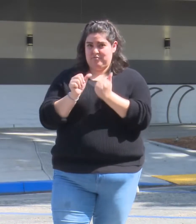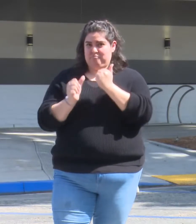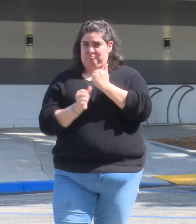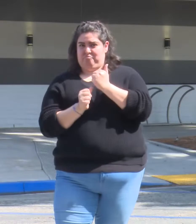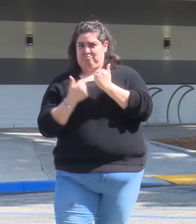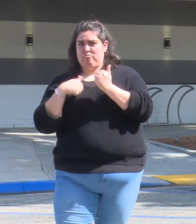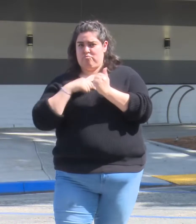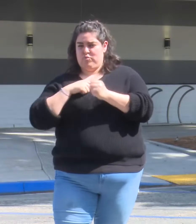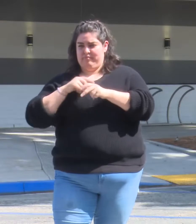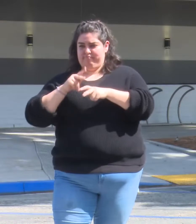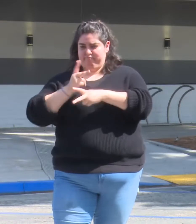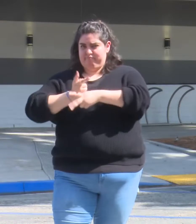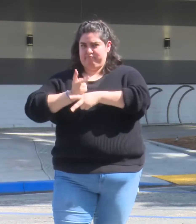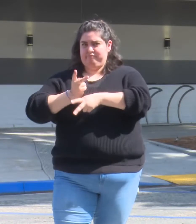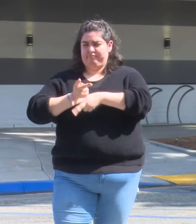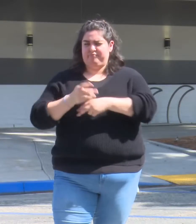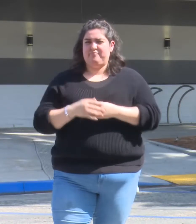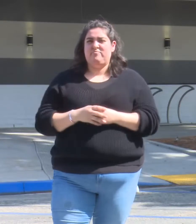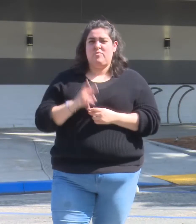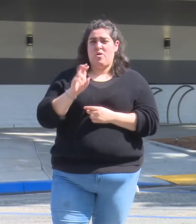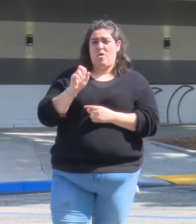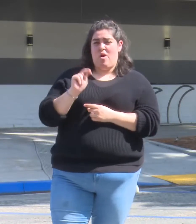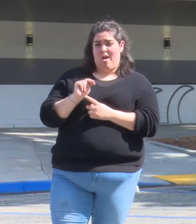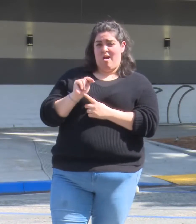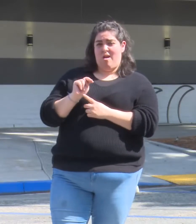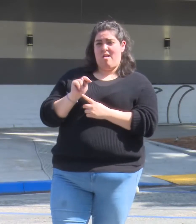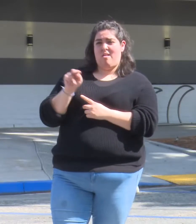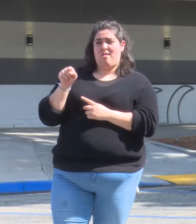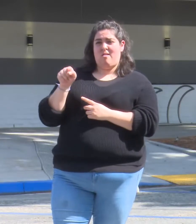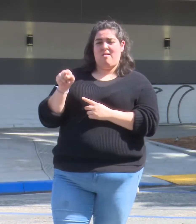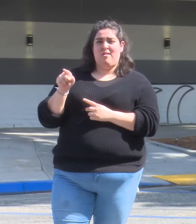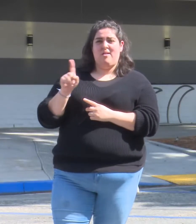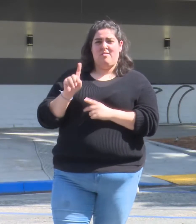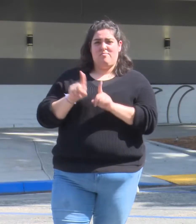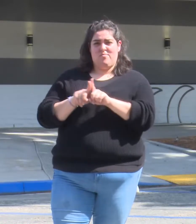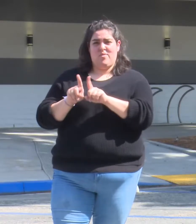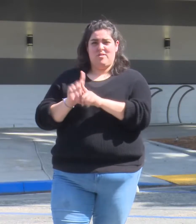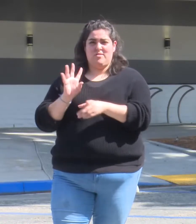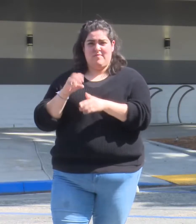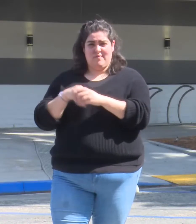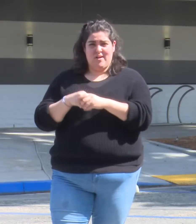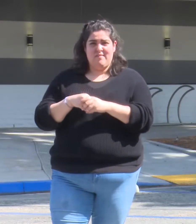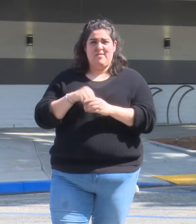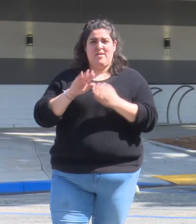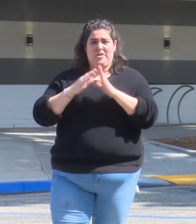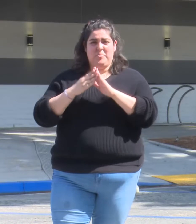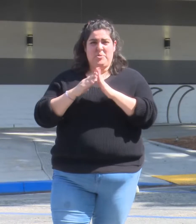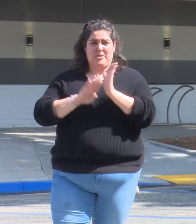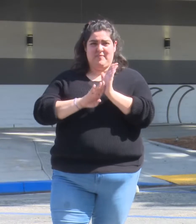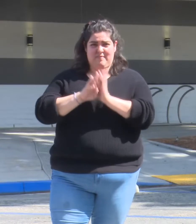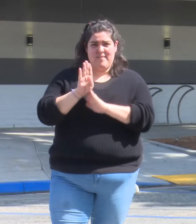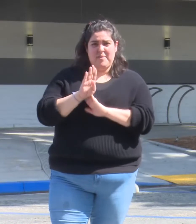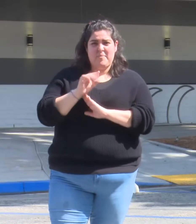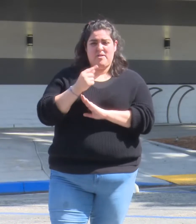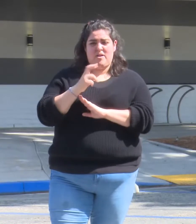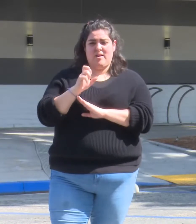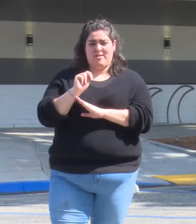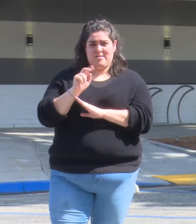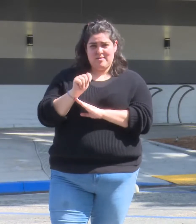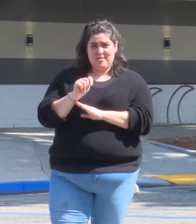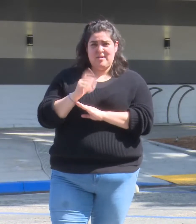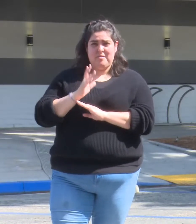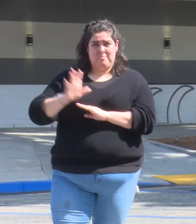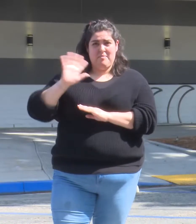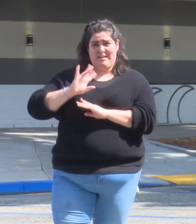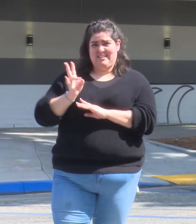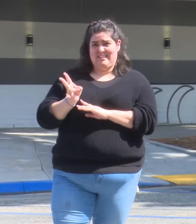purview. Ron was also on the Community Development Block Grant Committee, an advisory committee back in the